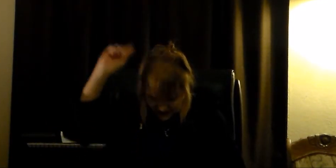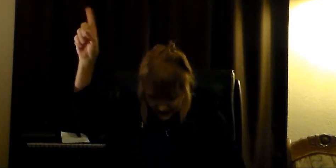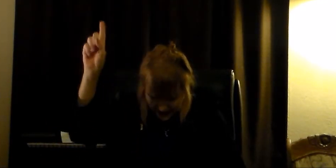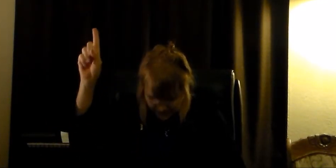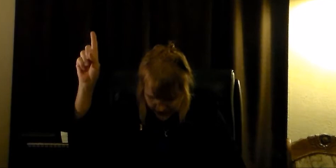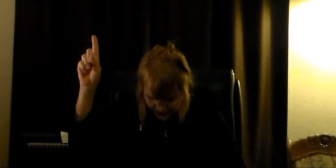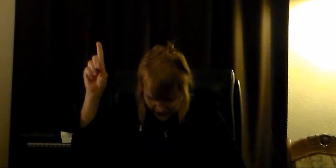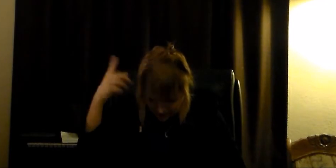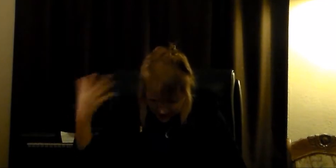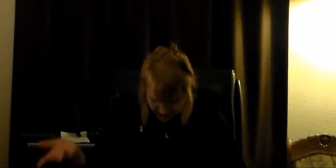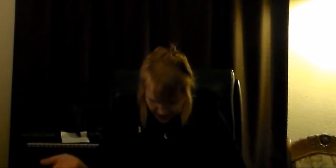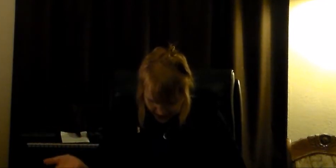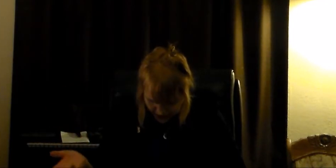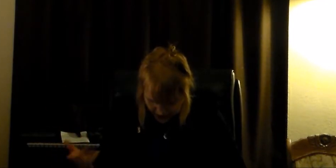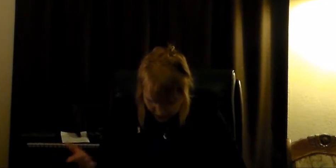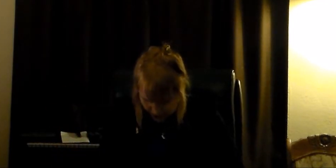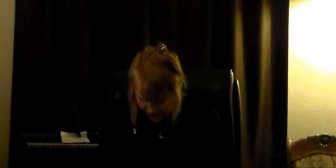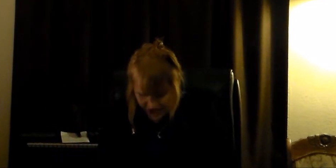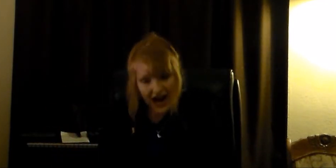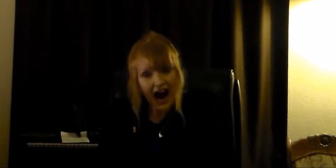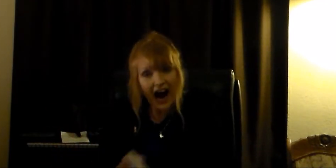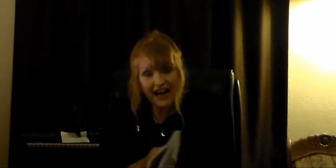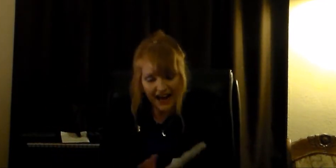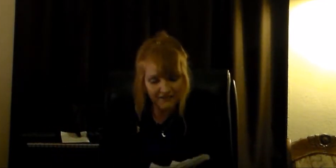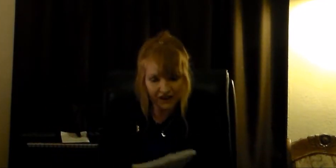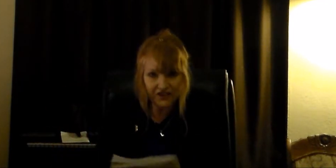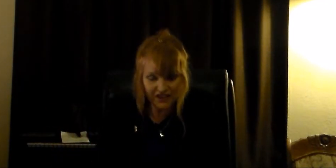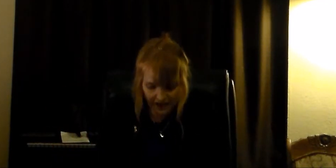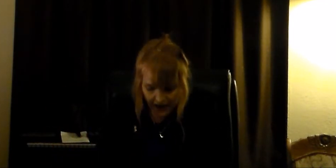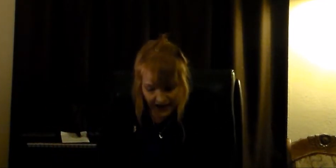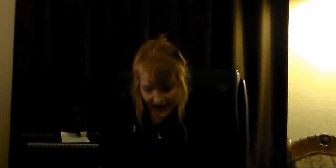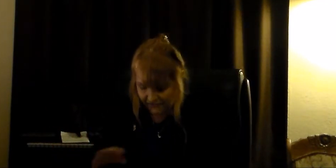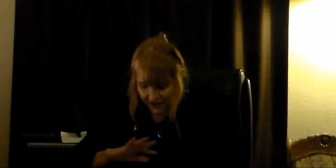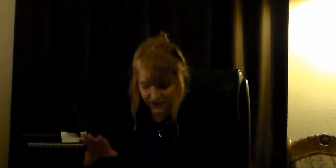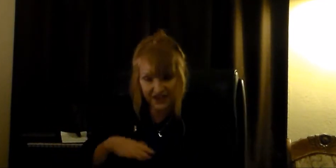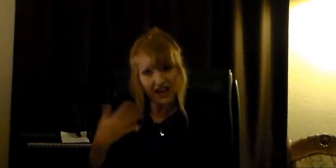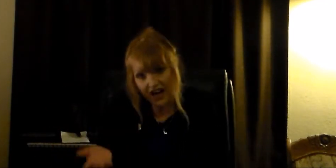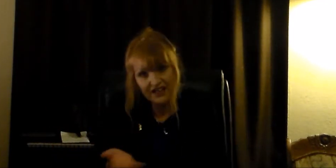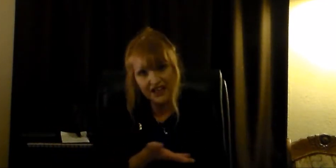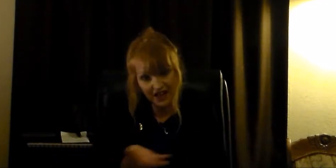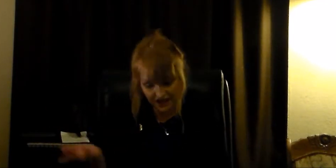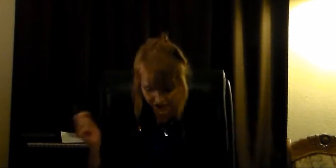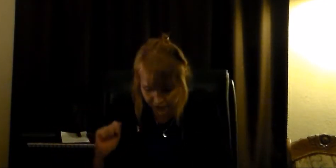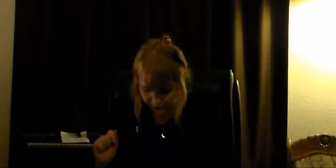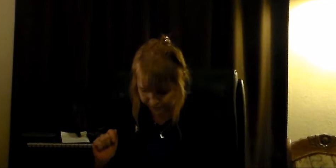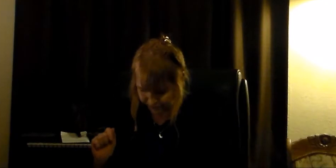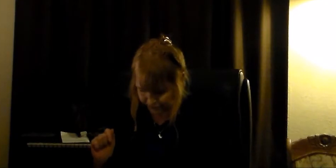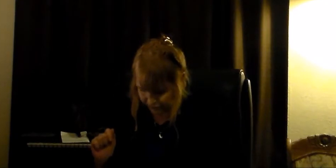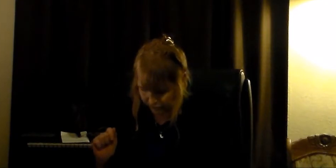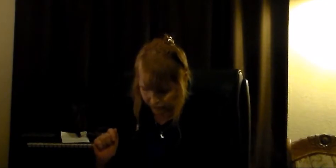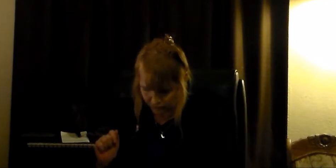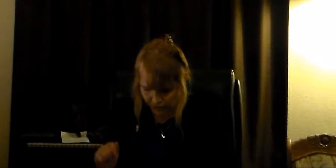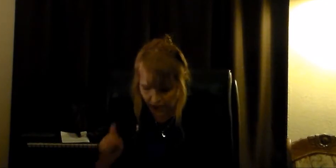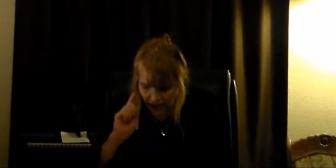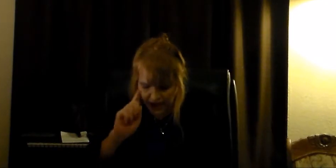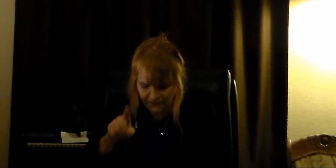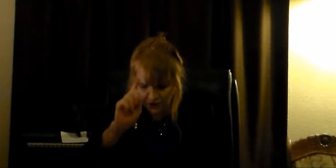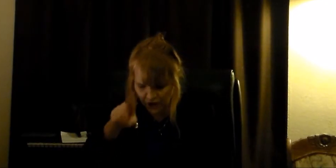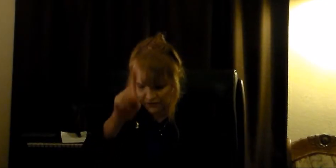in heaven. Amen, amen. There. In other words, I have everything. I have everything I need. I do. If you crave